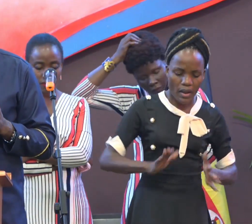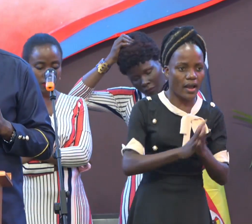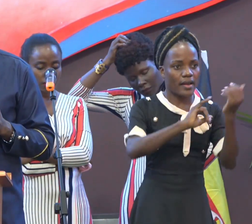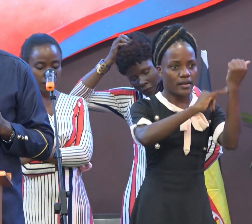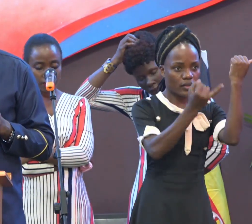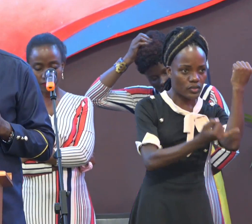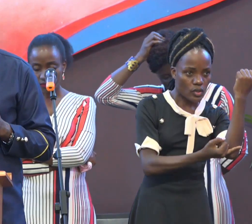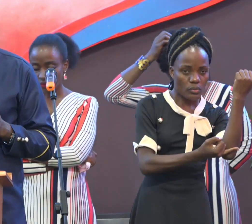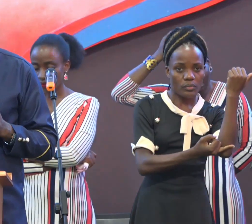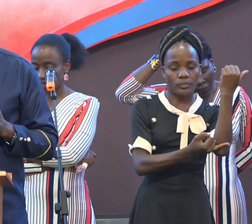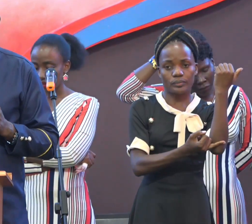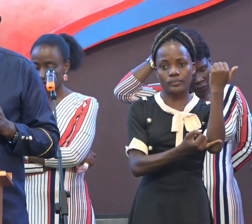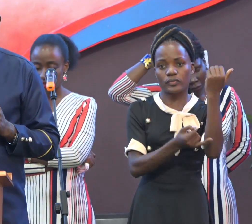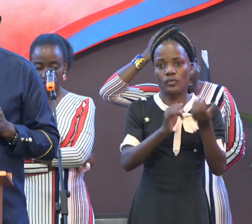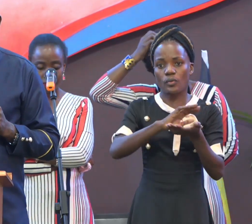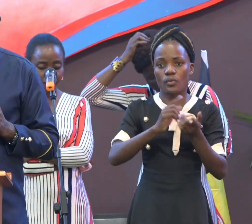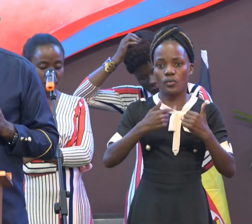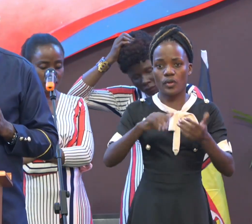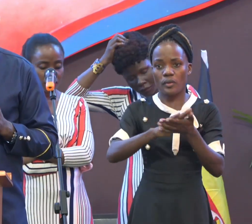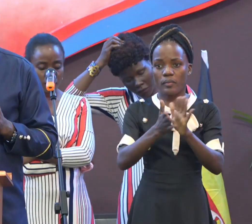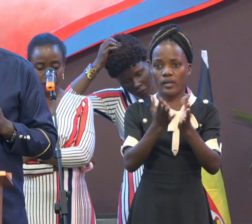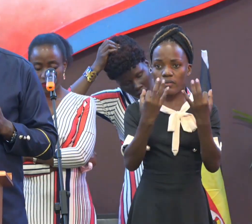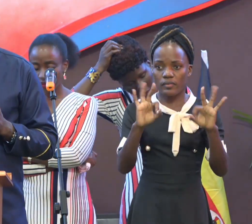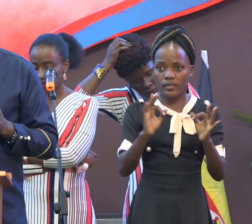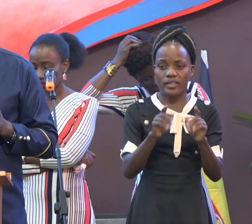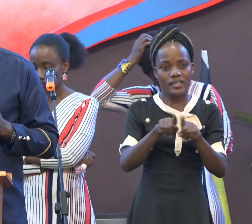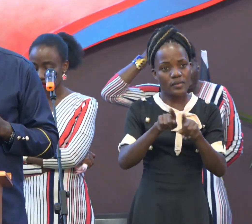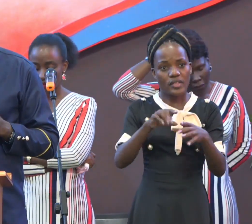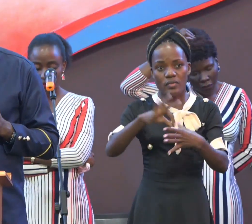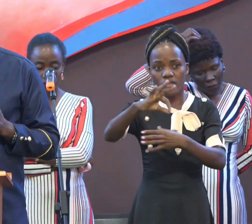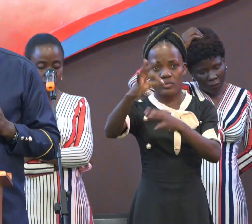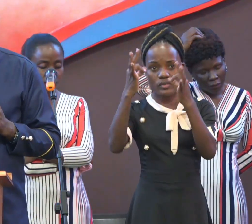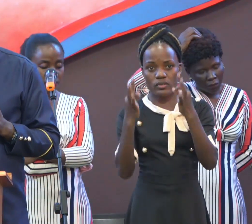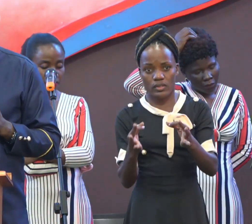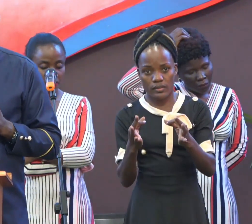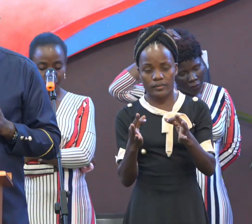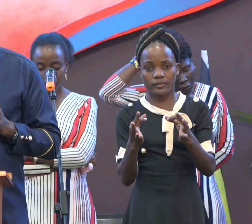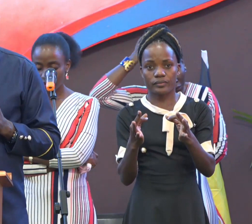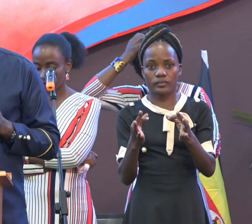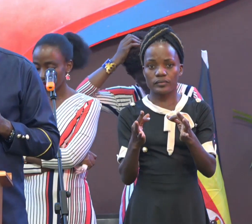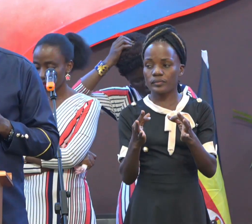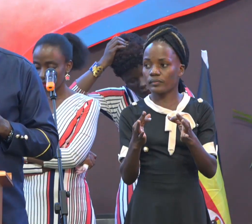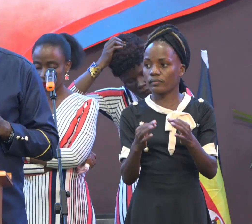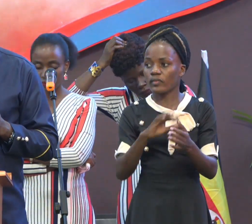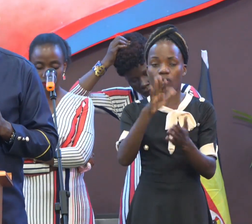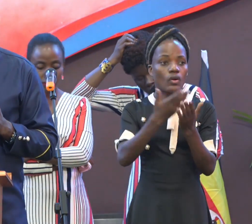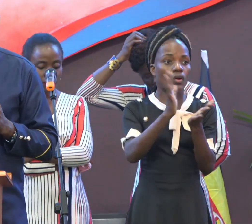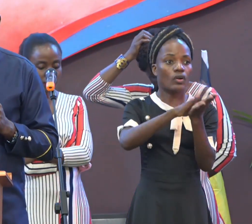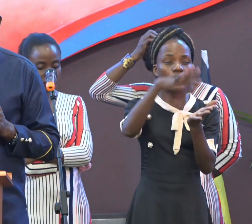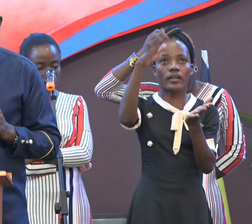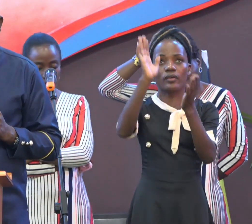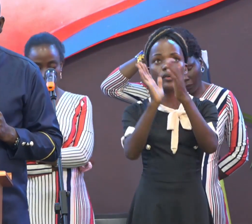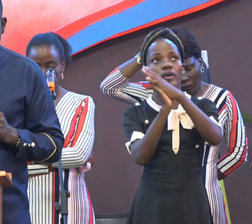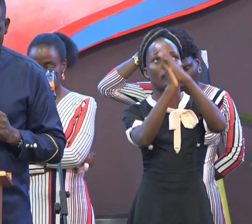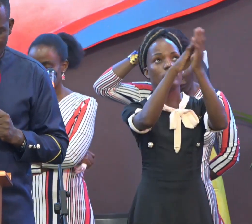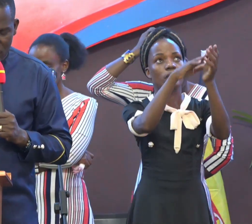The spheres of giving birth and finances. N'eby'omwoyo. And the spiritual, Lord. Kitiibwa kinaaba kikyo mu